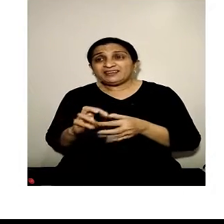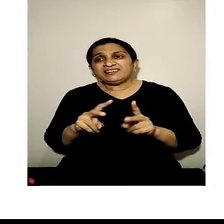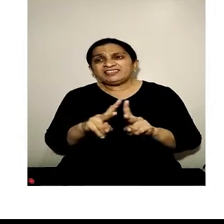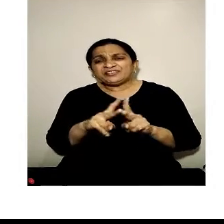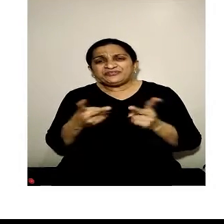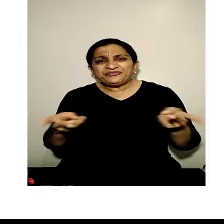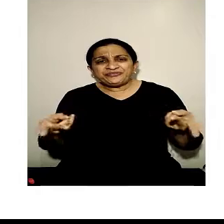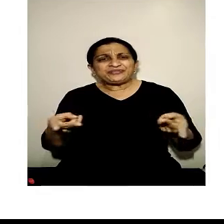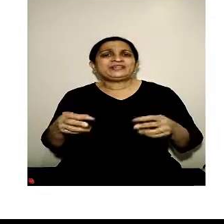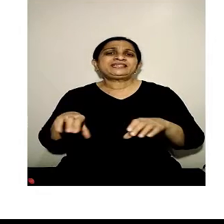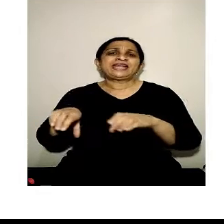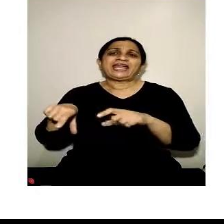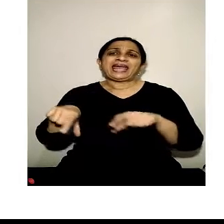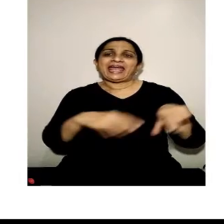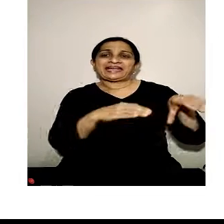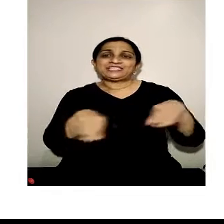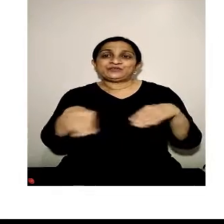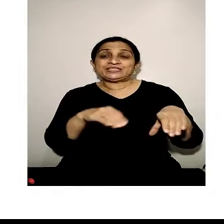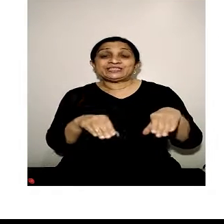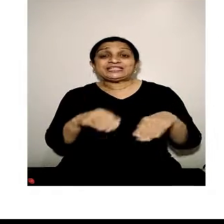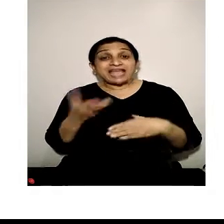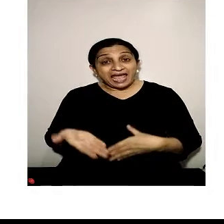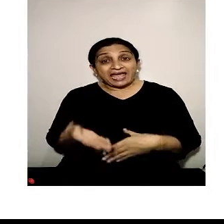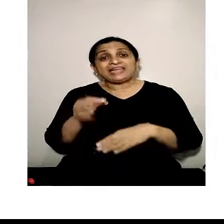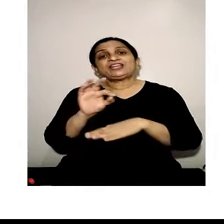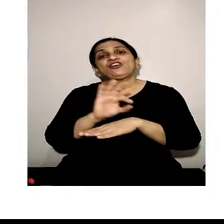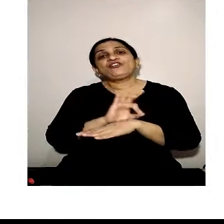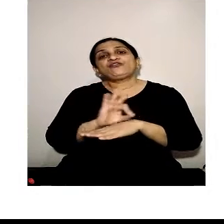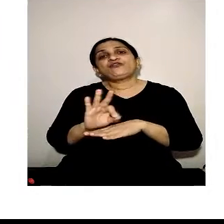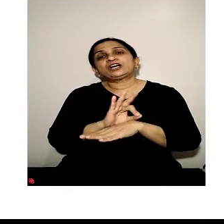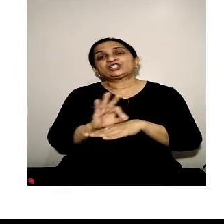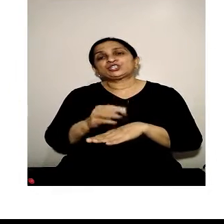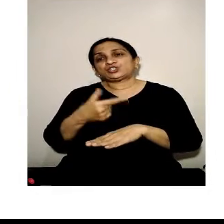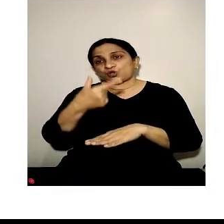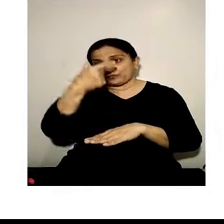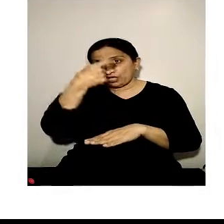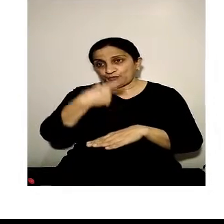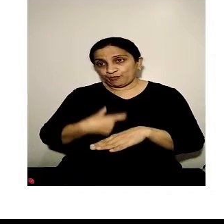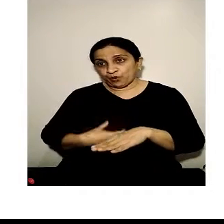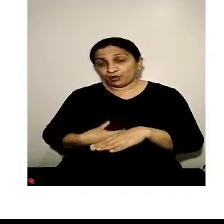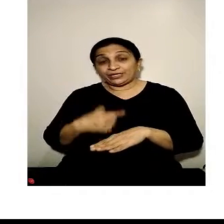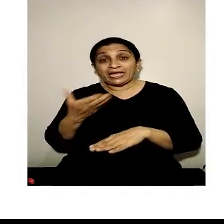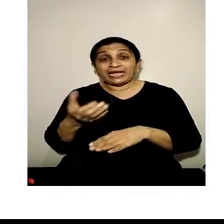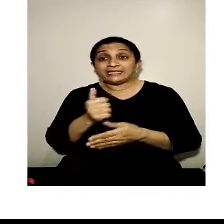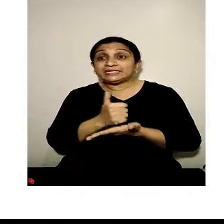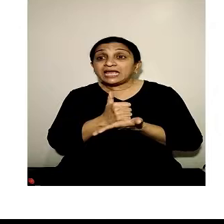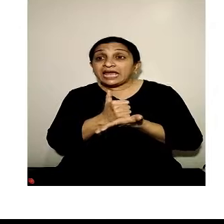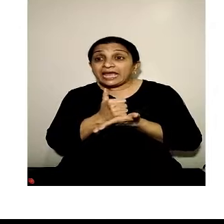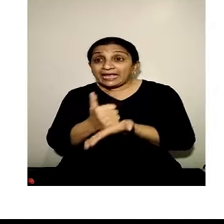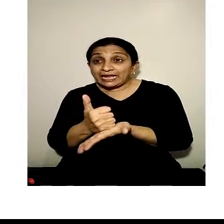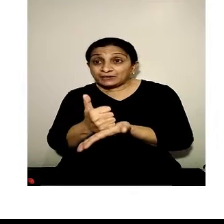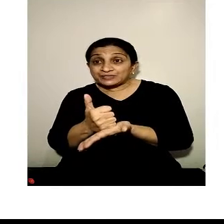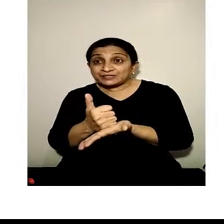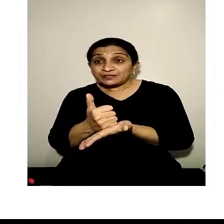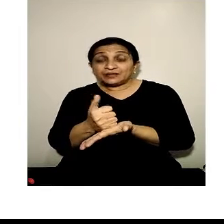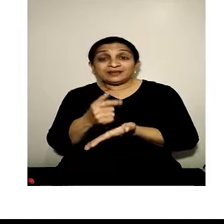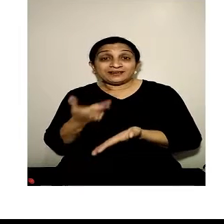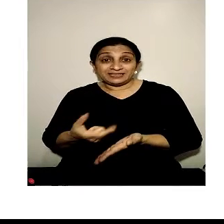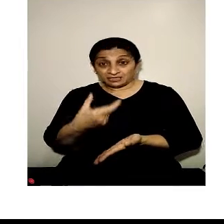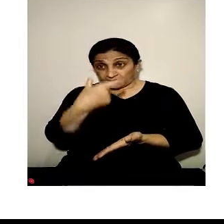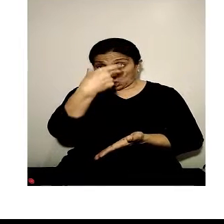coordinate different activities and functions of the body, and it